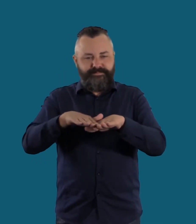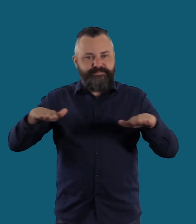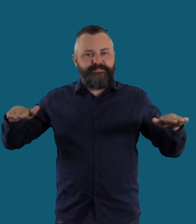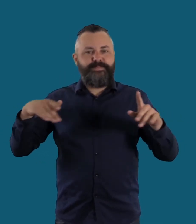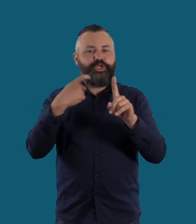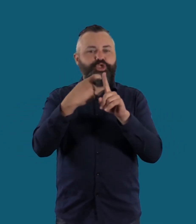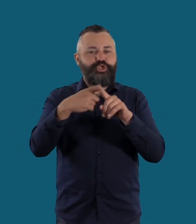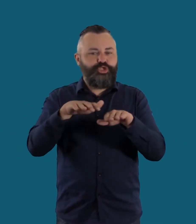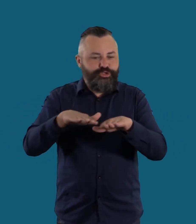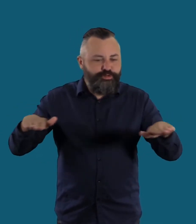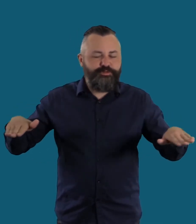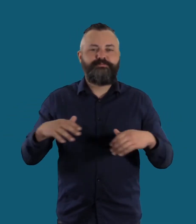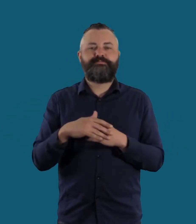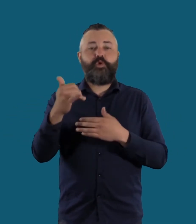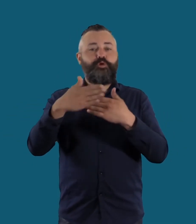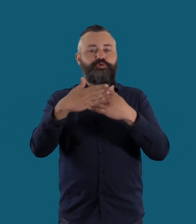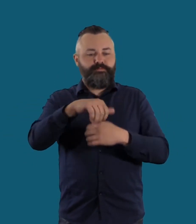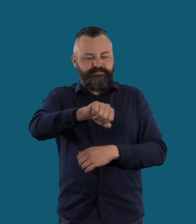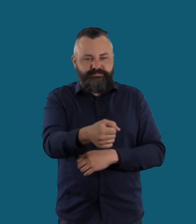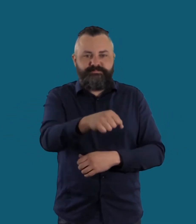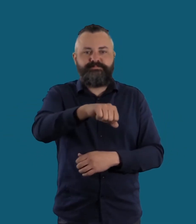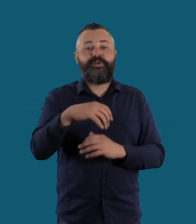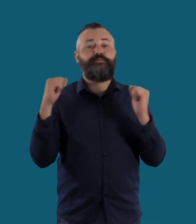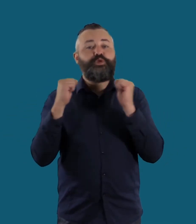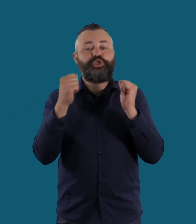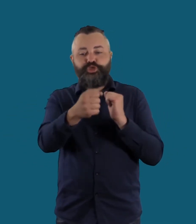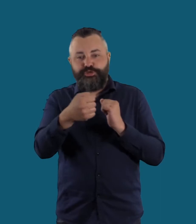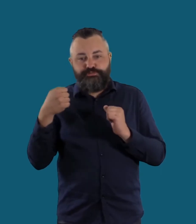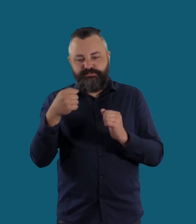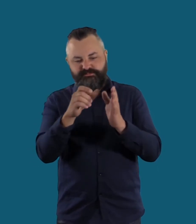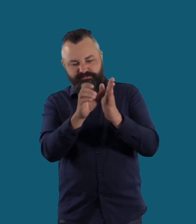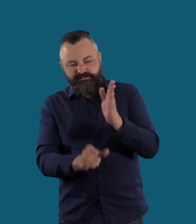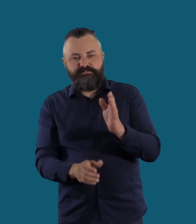Keep your kitchen surfaces, door handles, and dining tables clean.